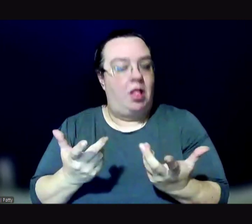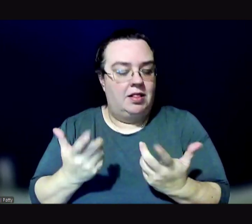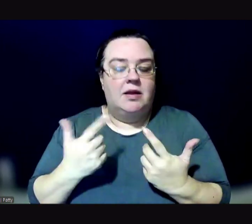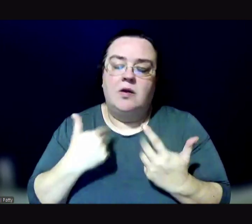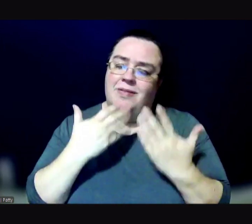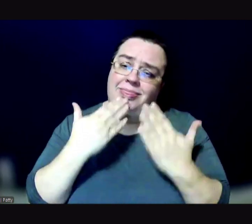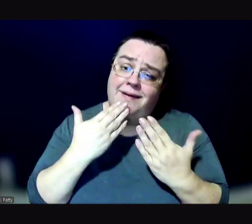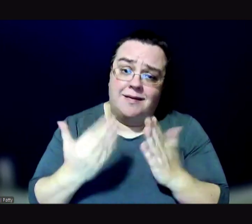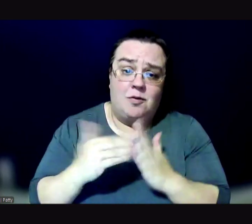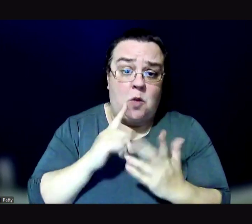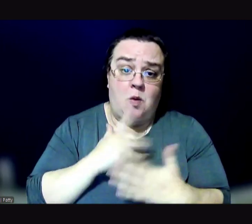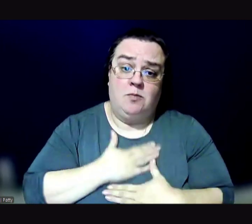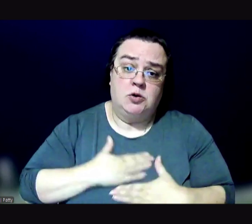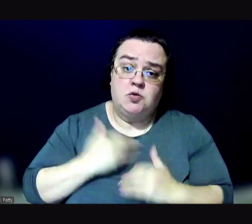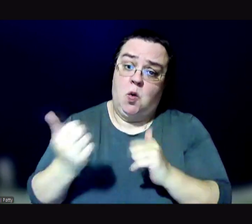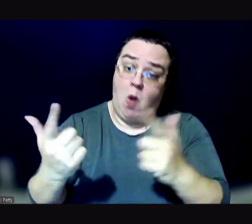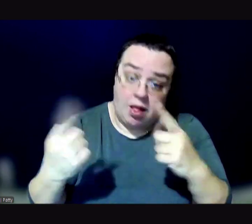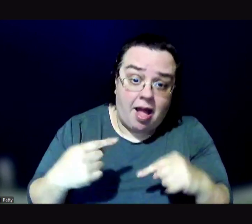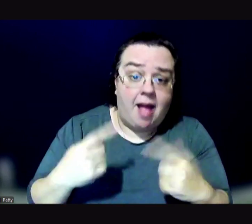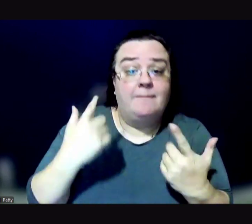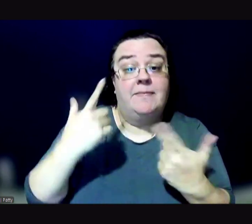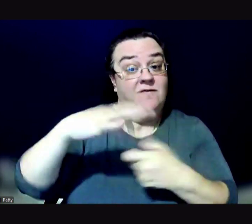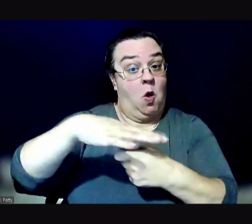appreciate you all coming out to vote for me.